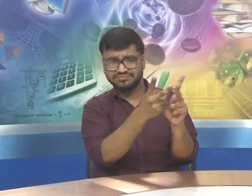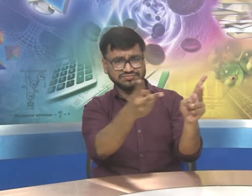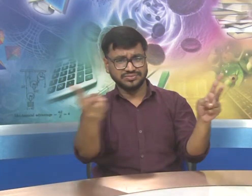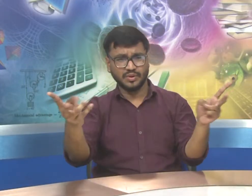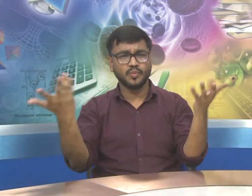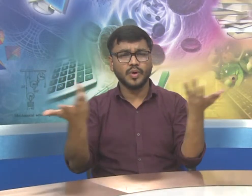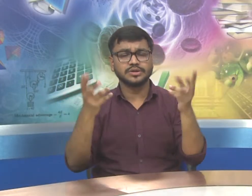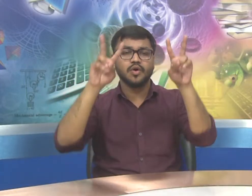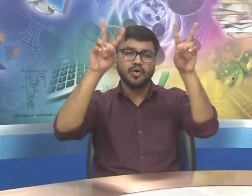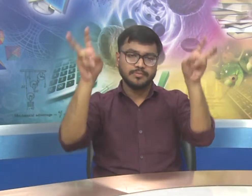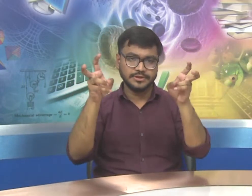Shape of an atom.